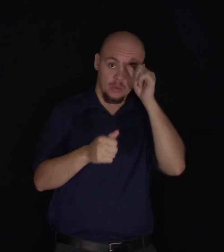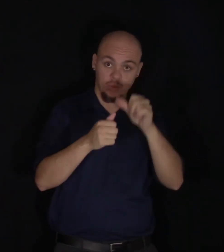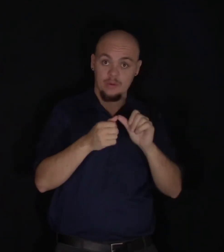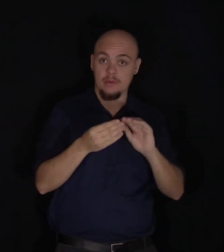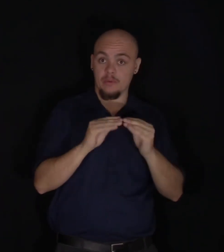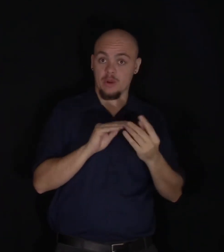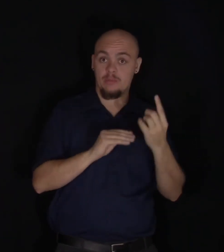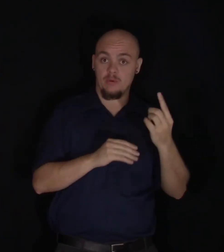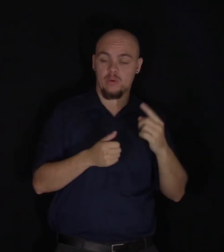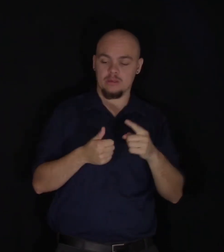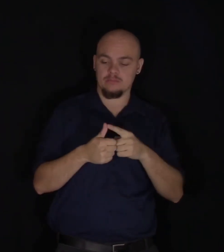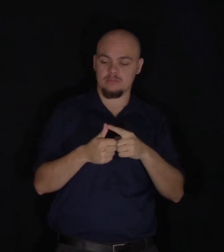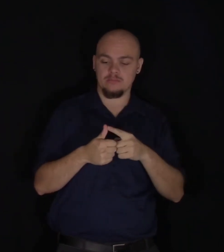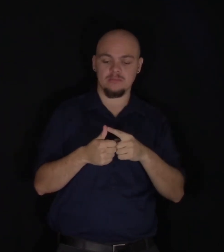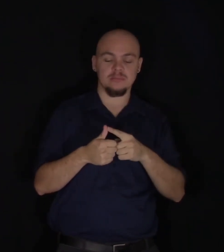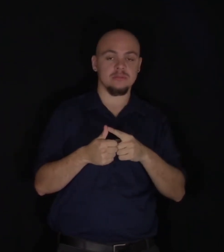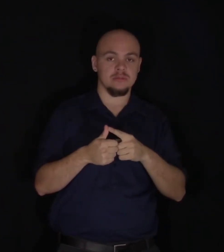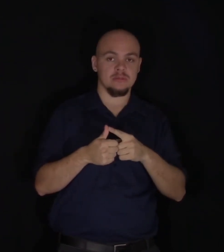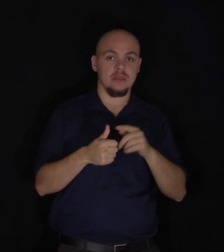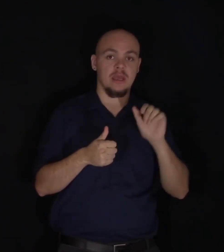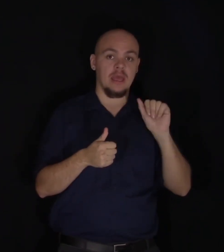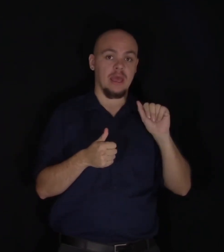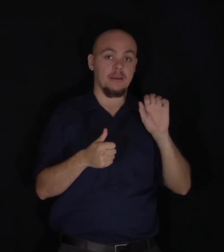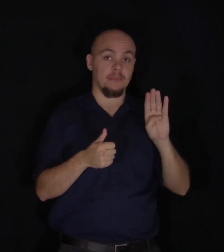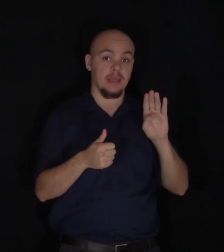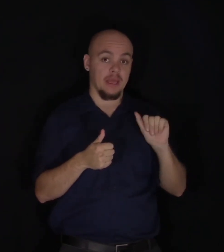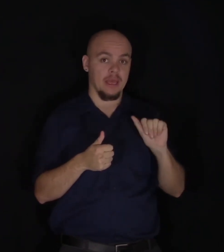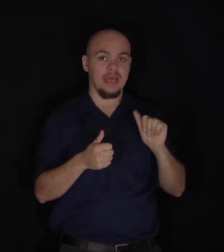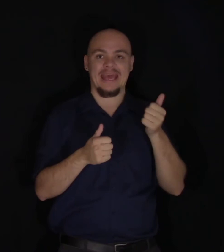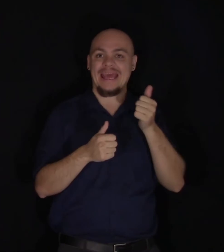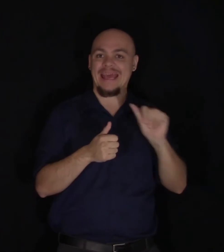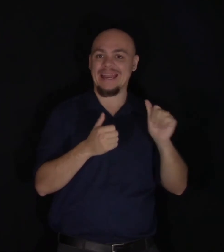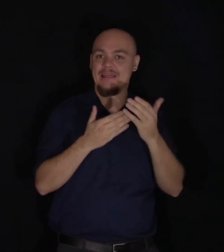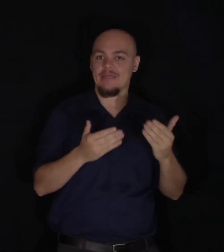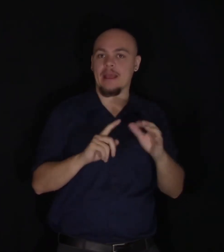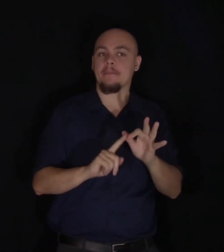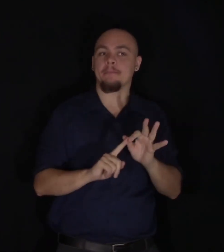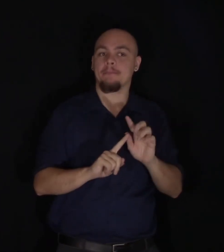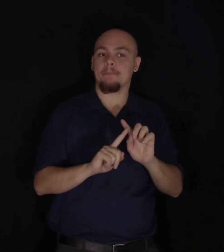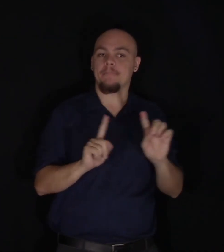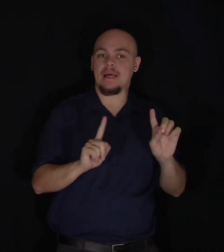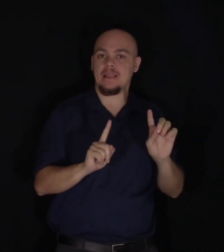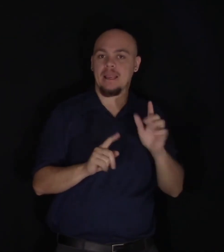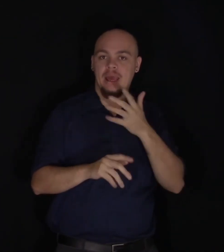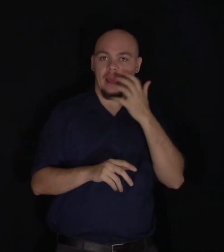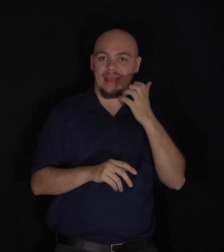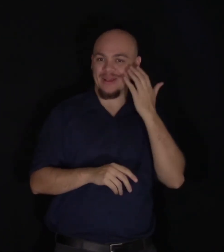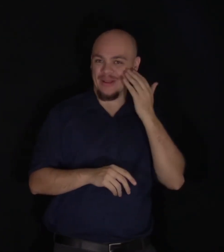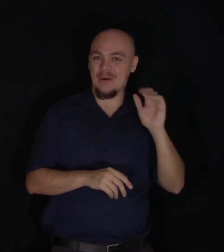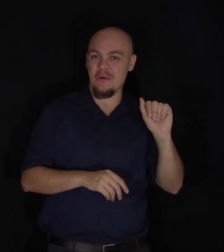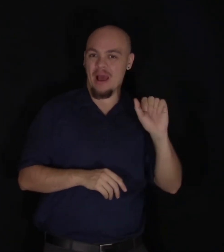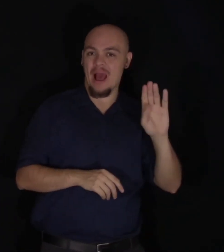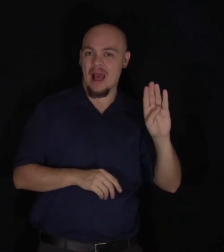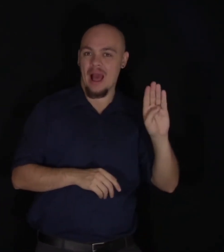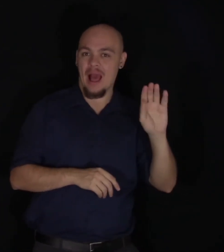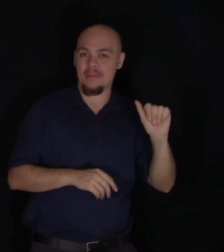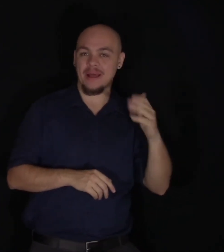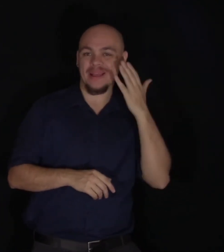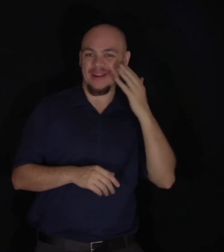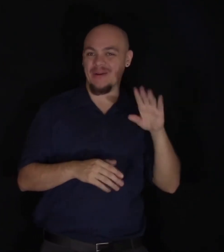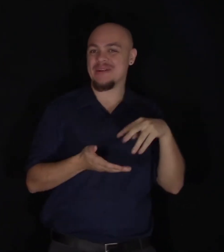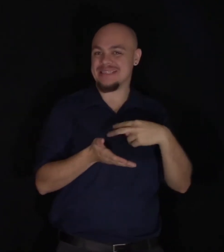1, anything but anger, or ABA for short, think about the 70s band ABBA. You know, they do Dancing